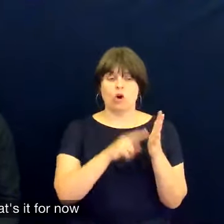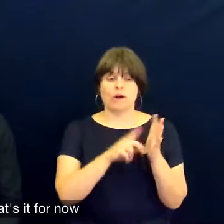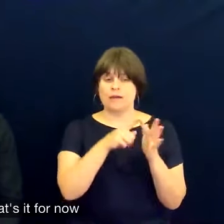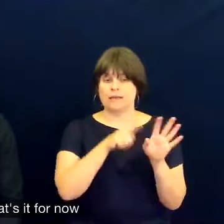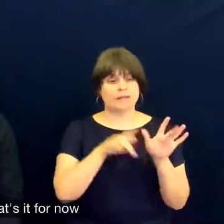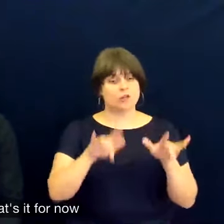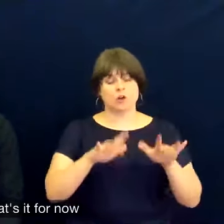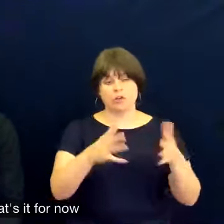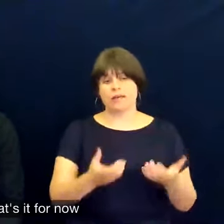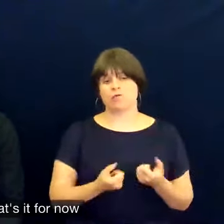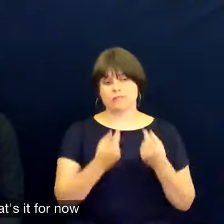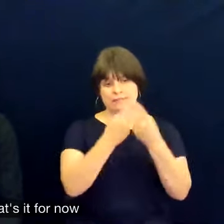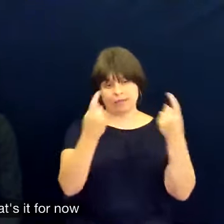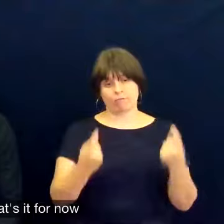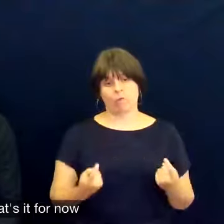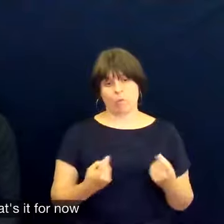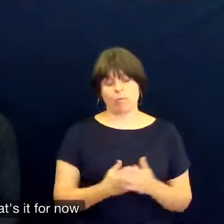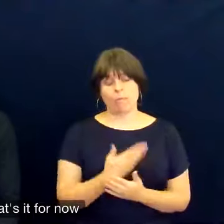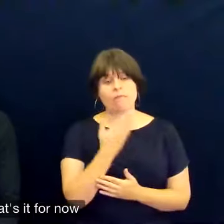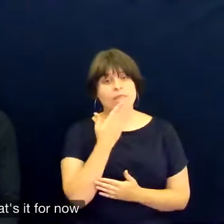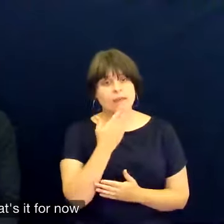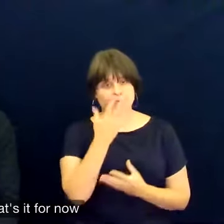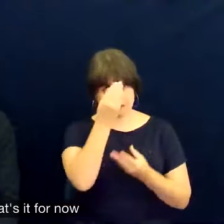it. Thanks for that, Rodney. We'll